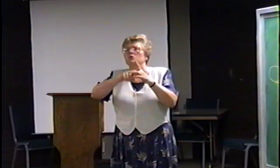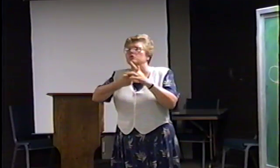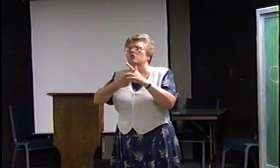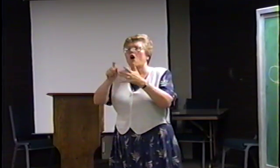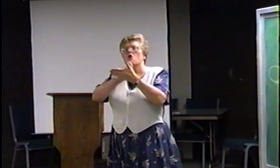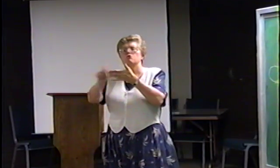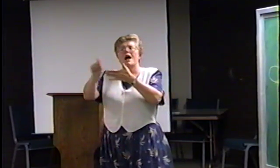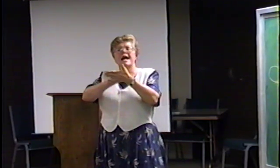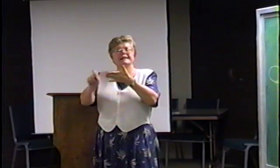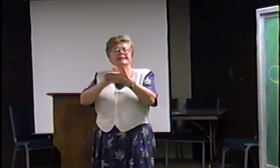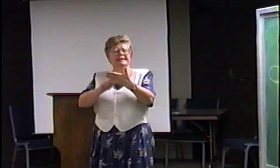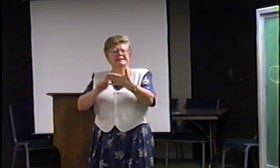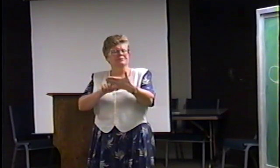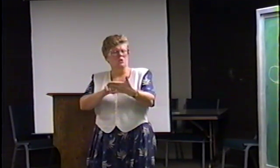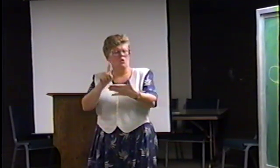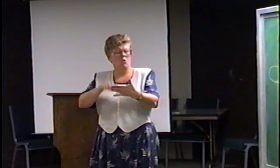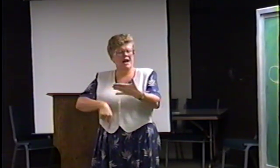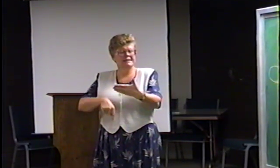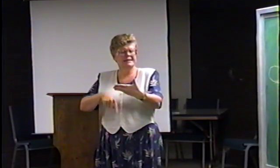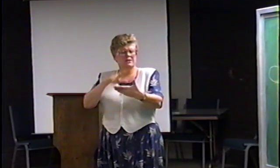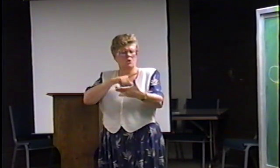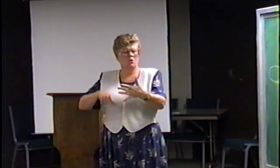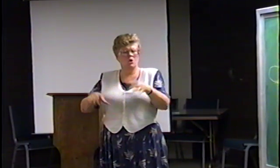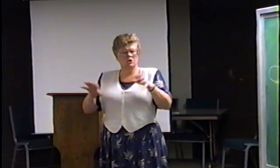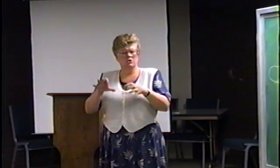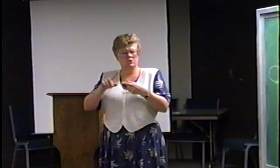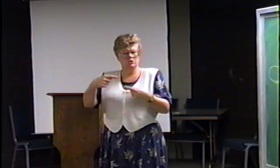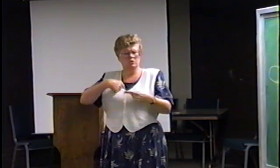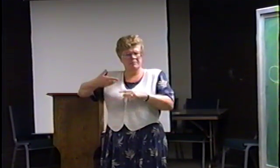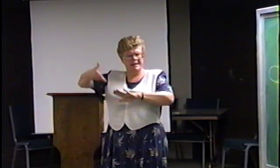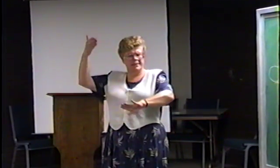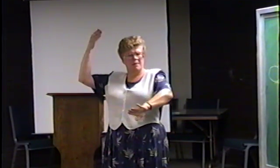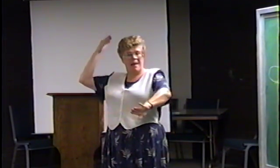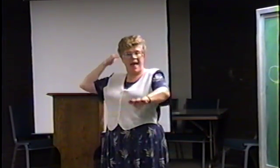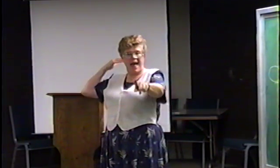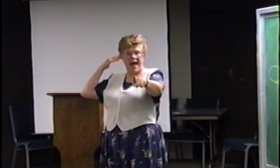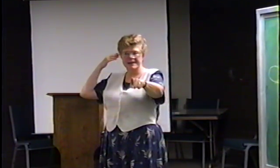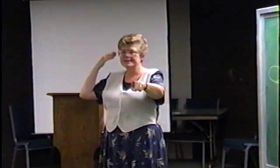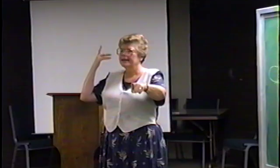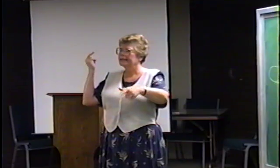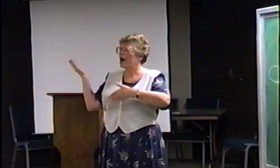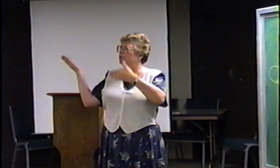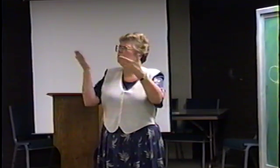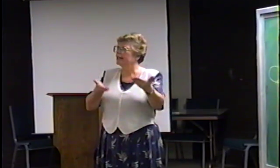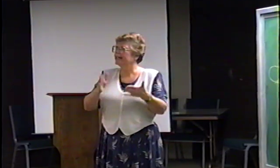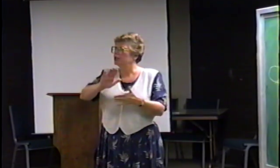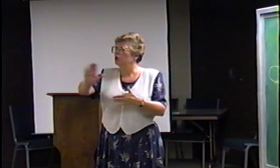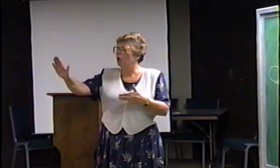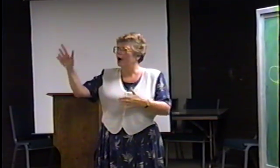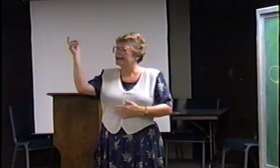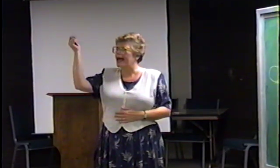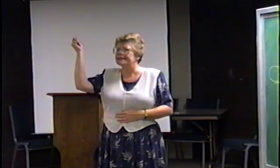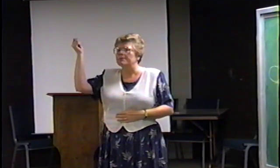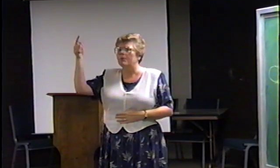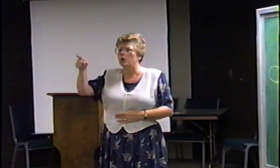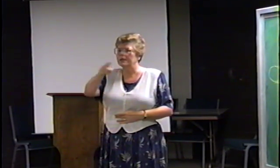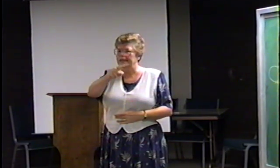Stop hiding. What did the Lord do for me in the past? I bring your testimony.